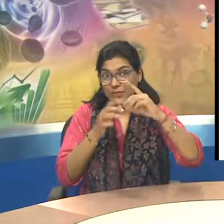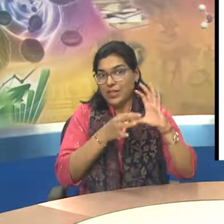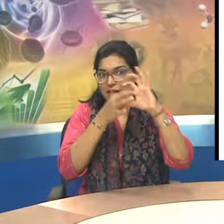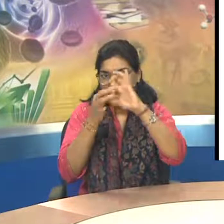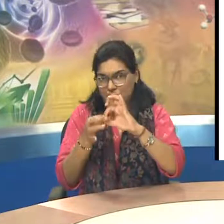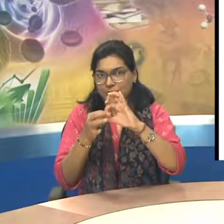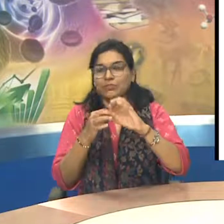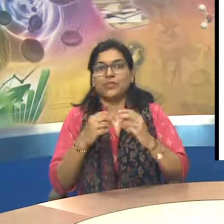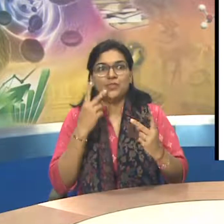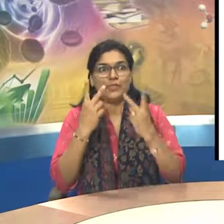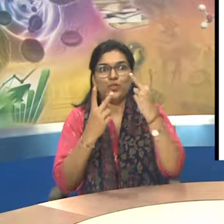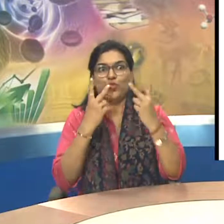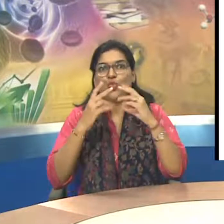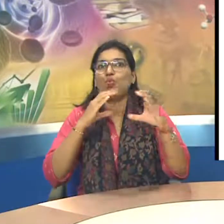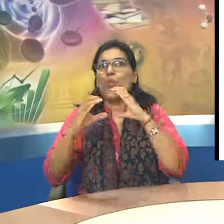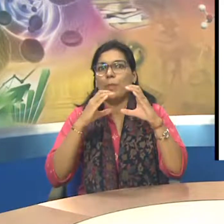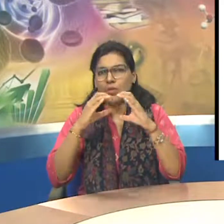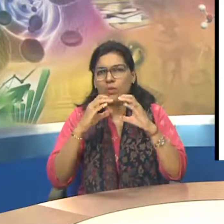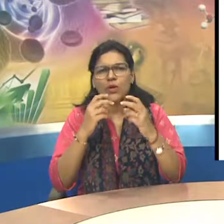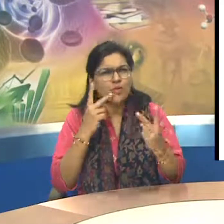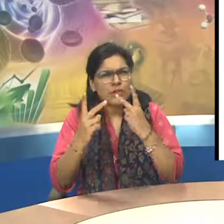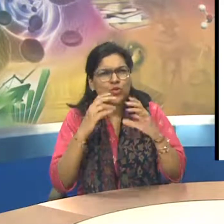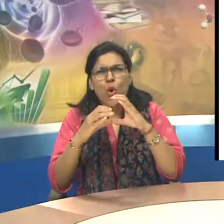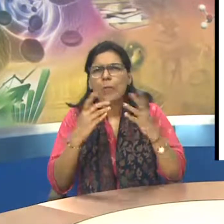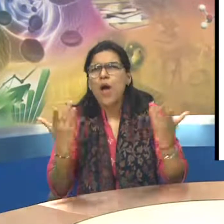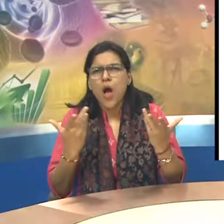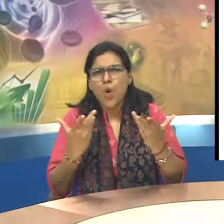First, visual communication.